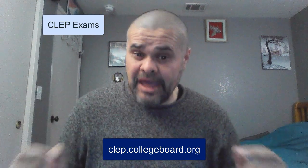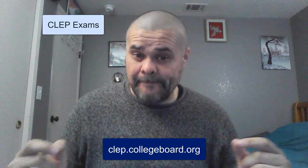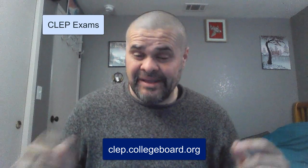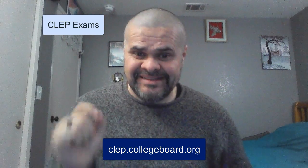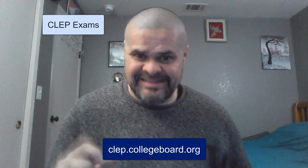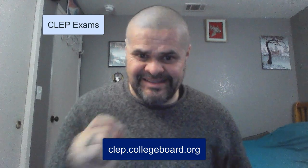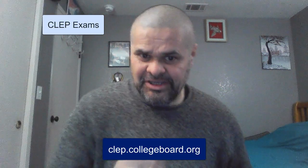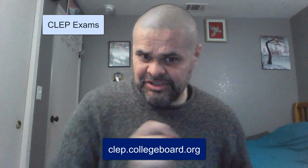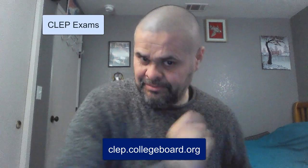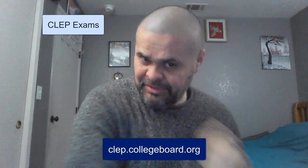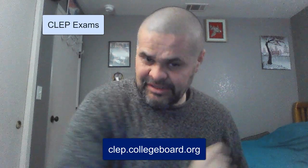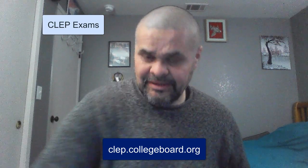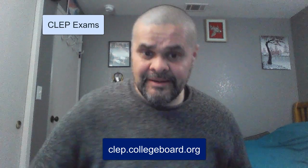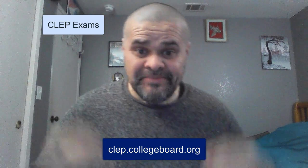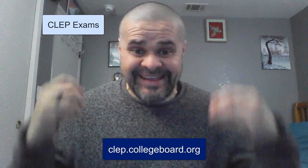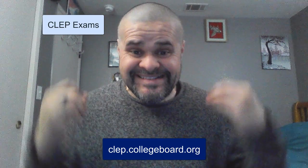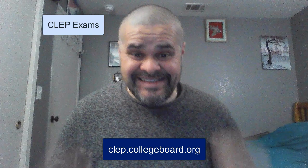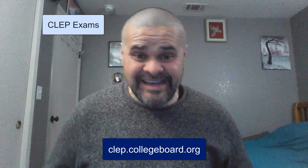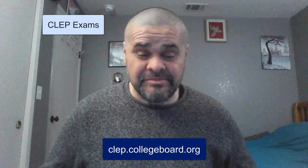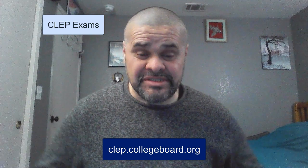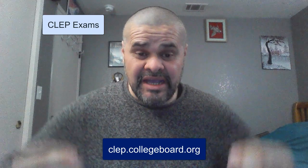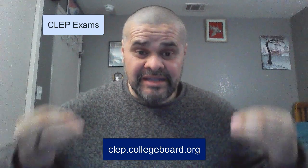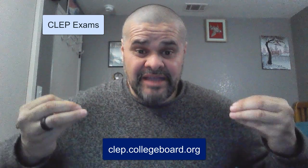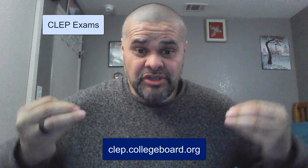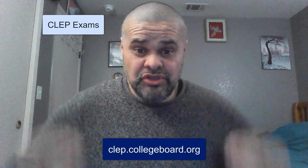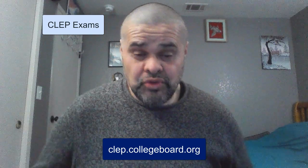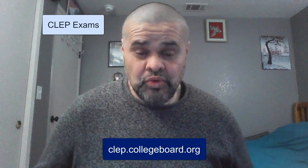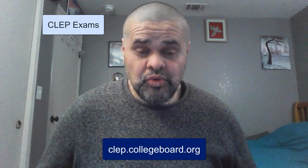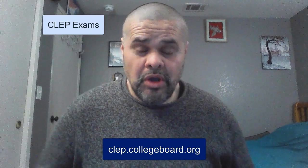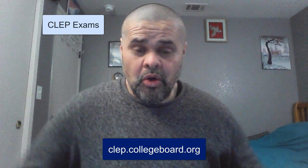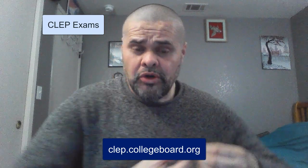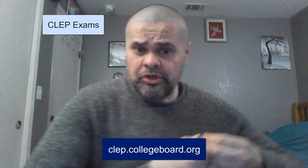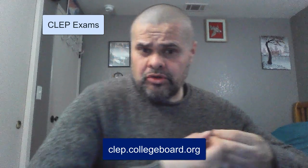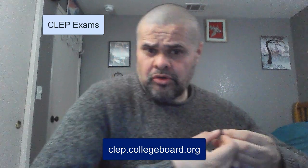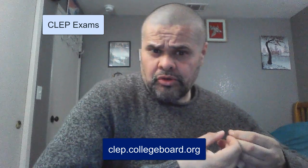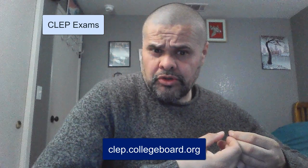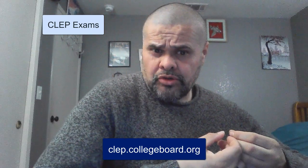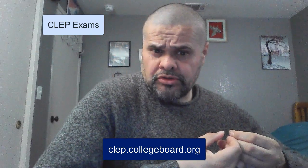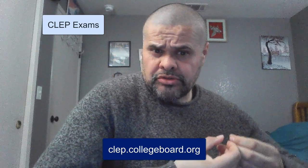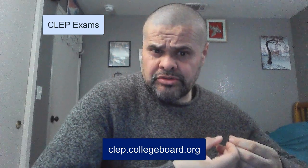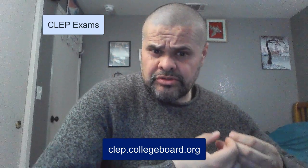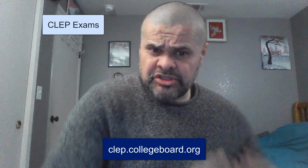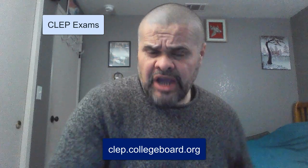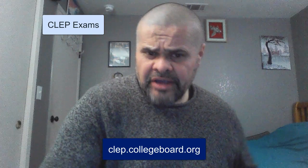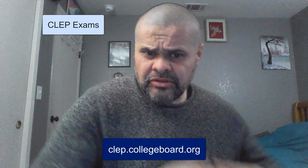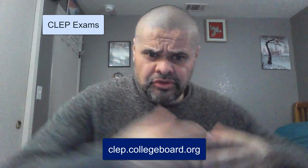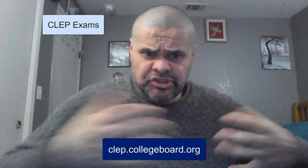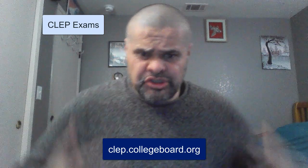CLEP, CLEP, exams that you or your child or